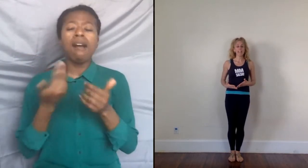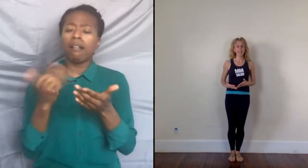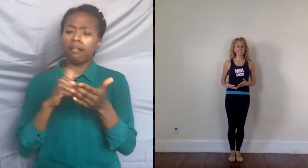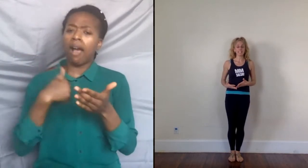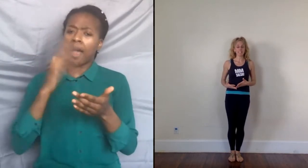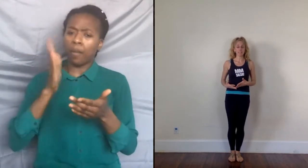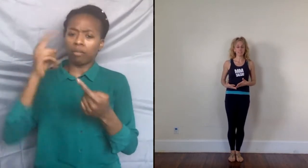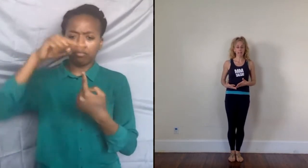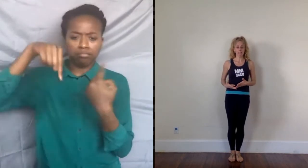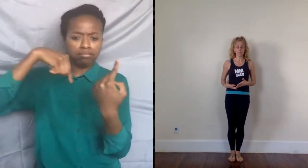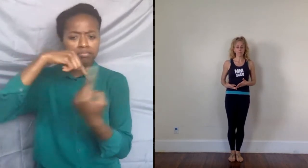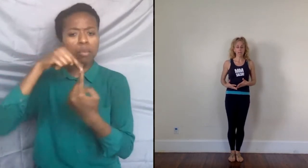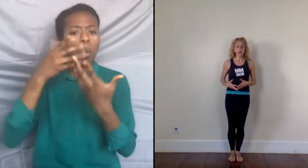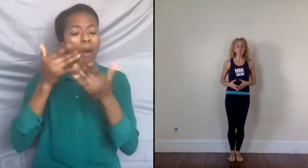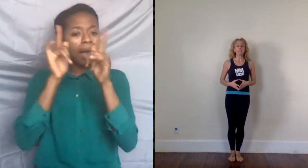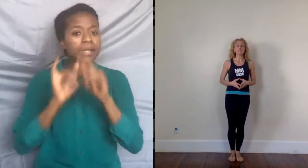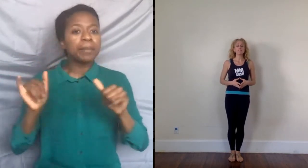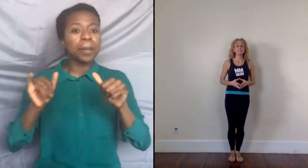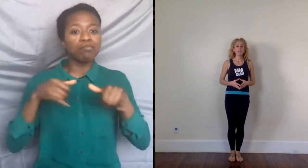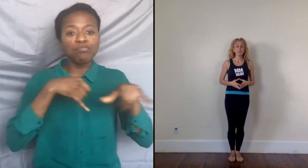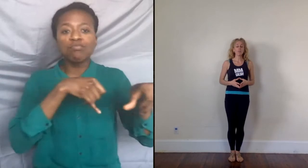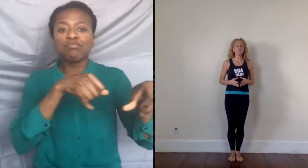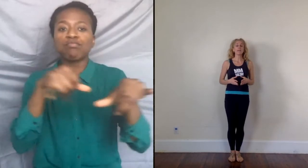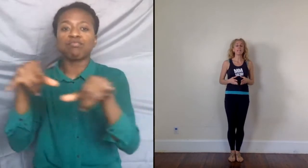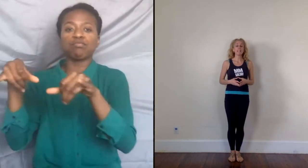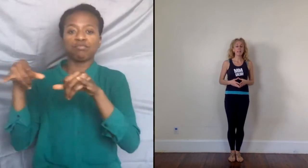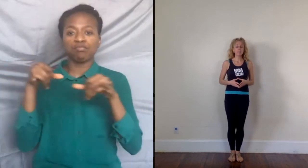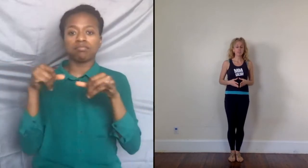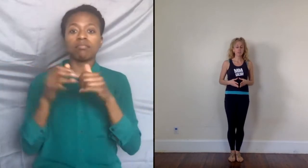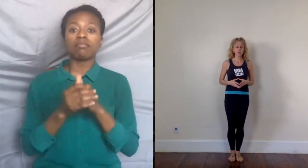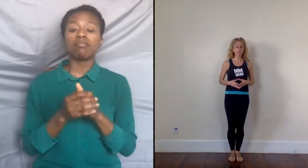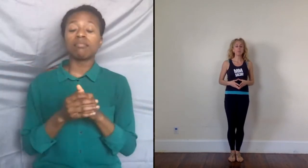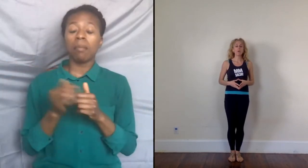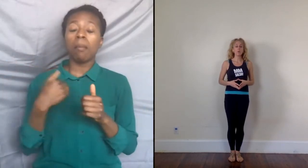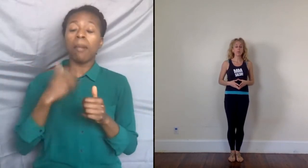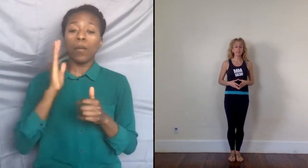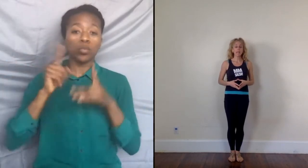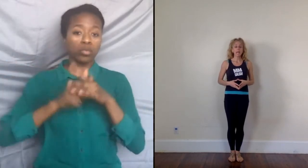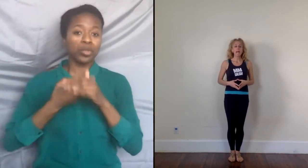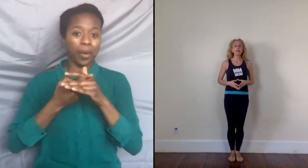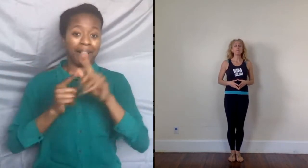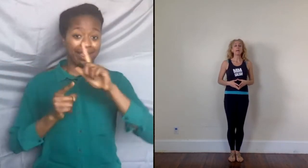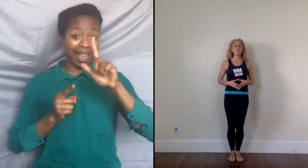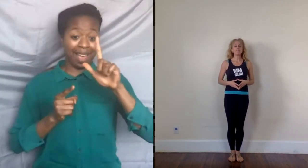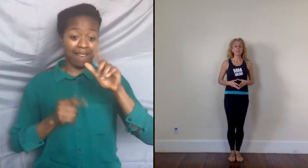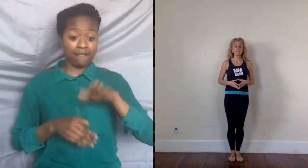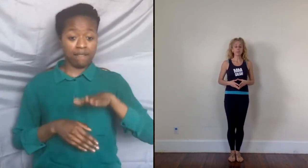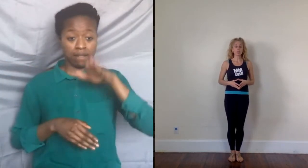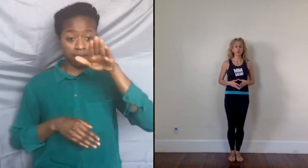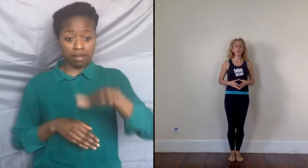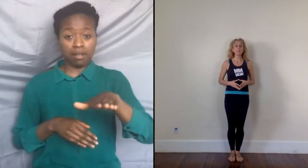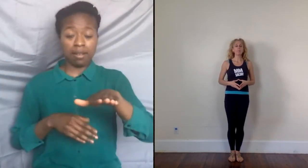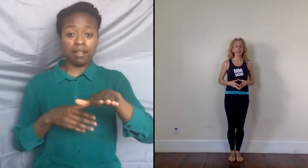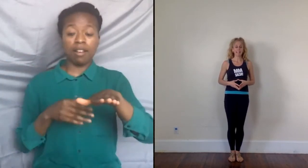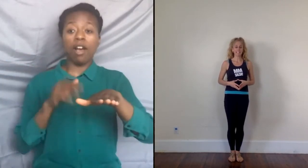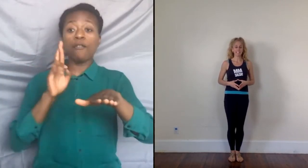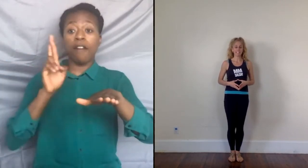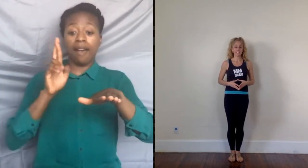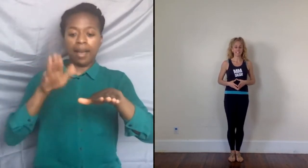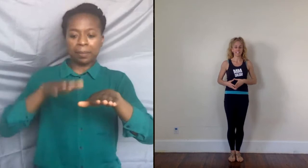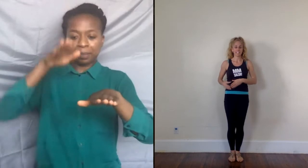doing it at the same time. I'm going to be starting with my left foot going forward and my right foot going